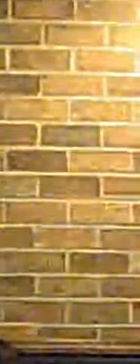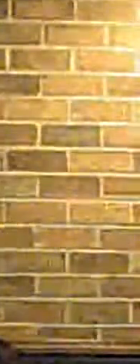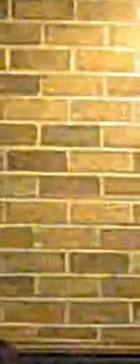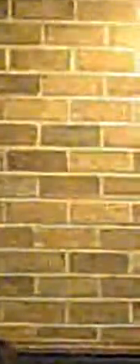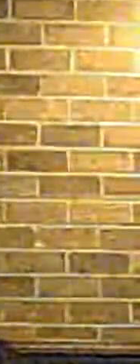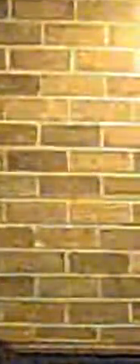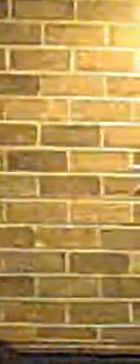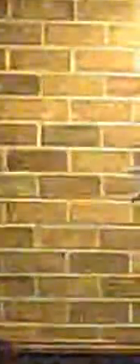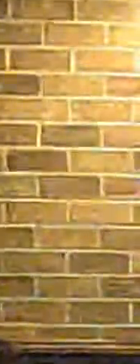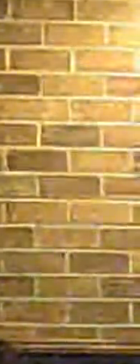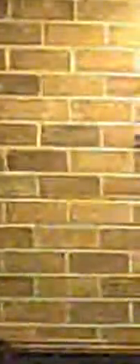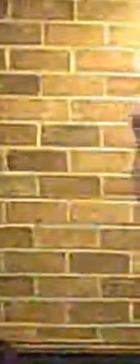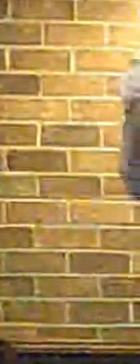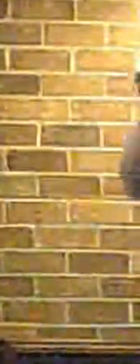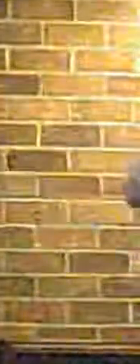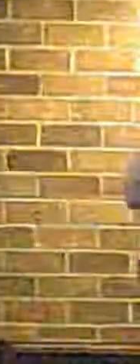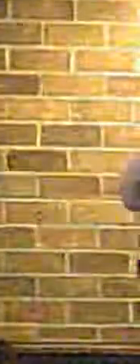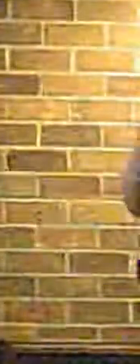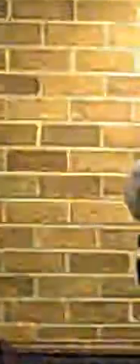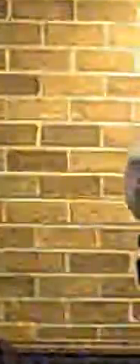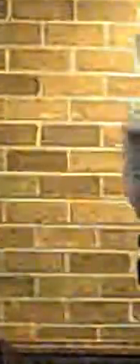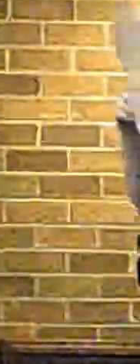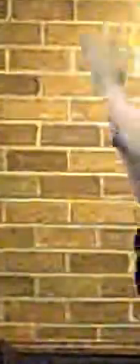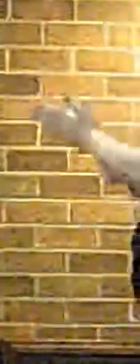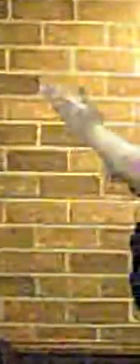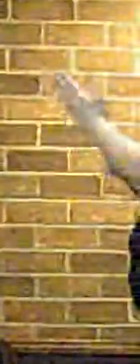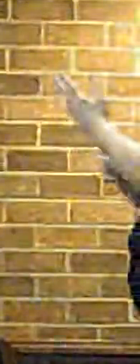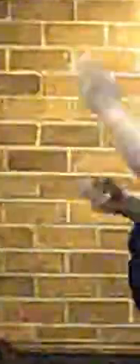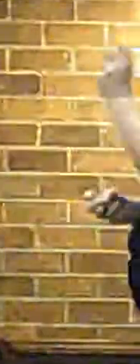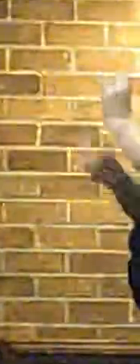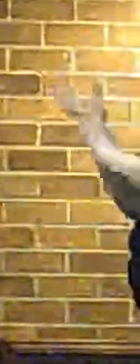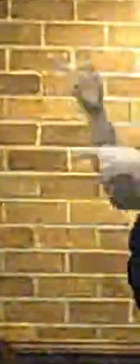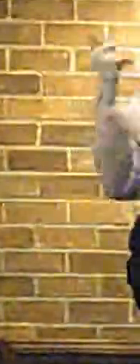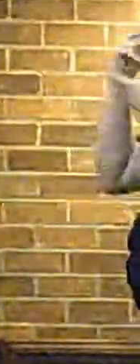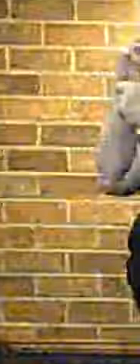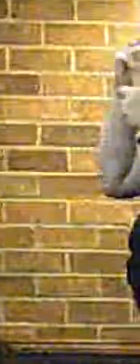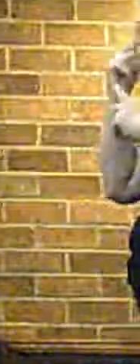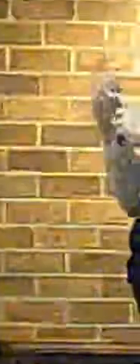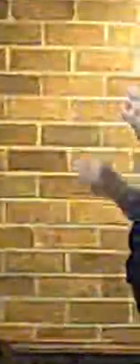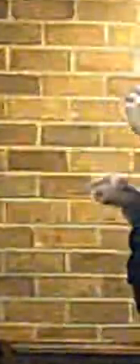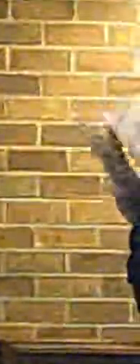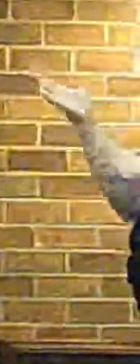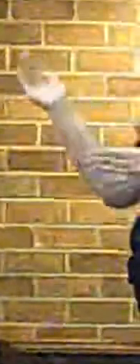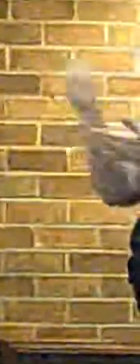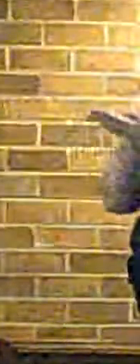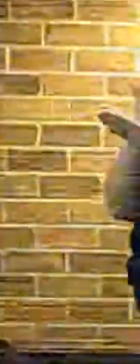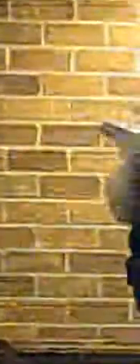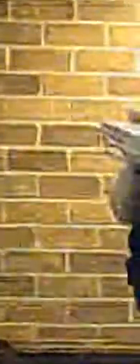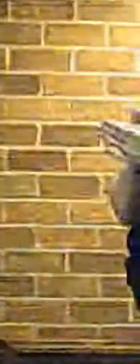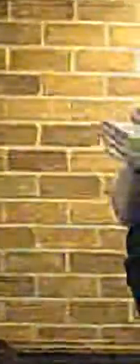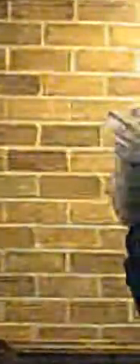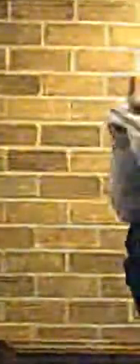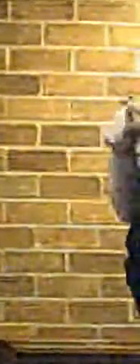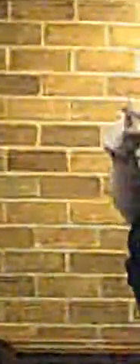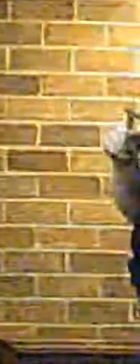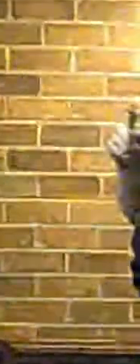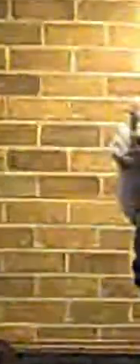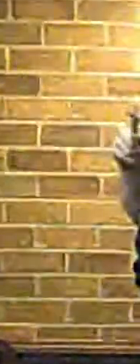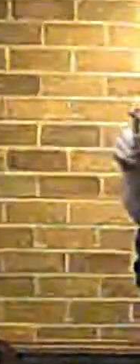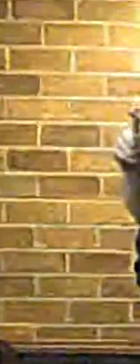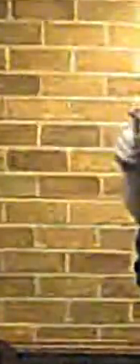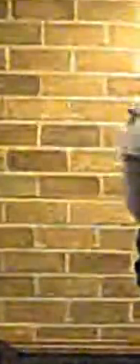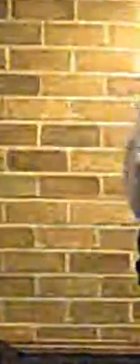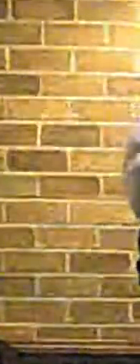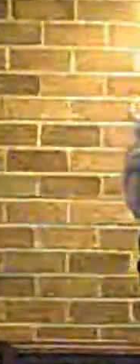the fire officer, to the fire authority, by the fire service. Namely, one was called a rapid